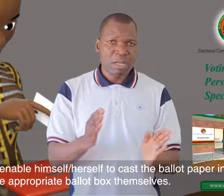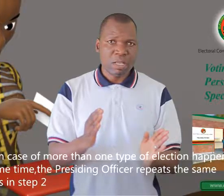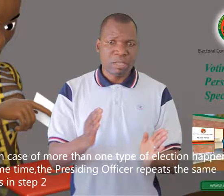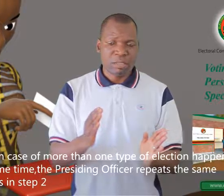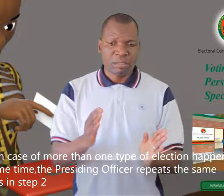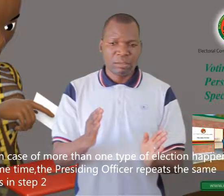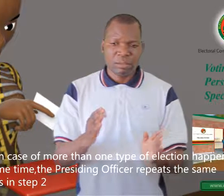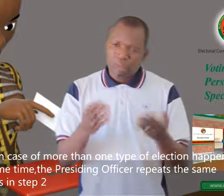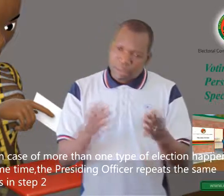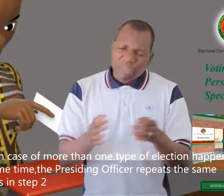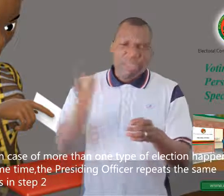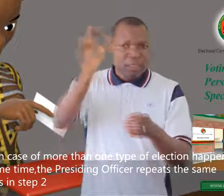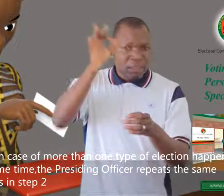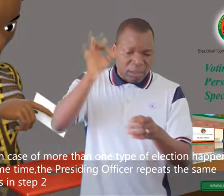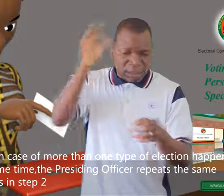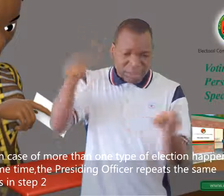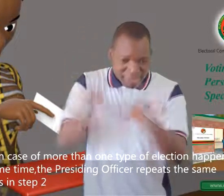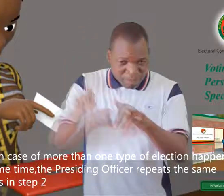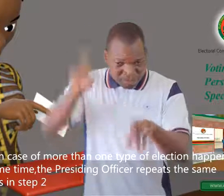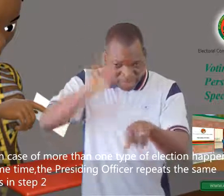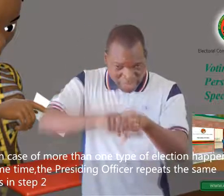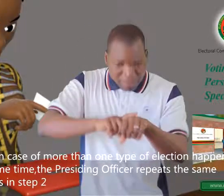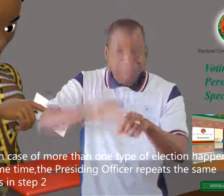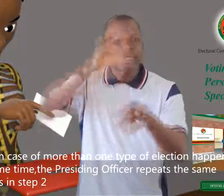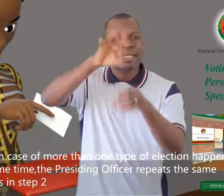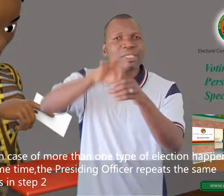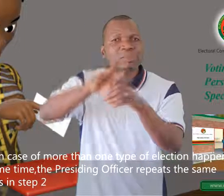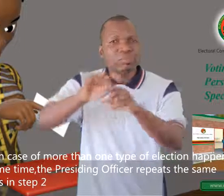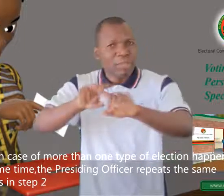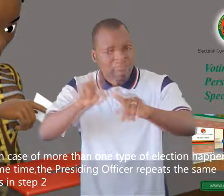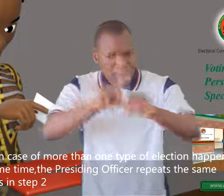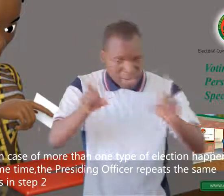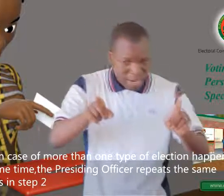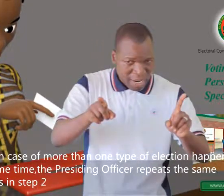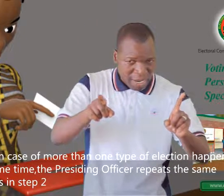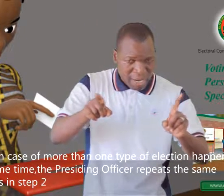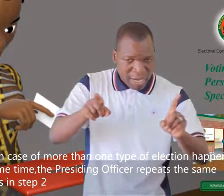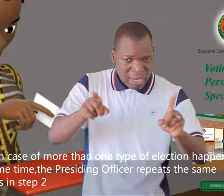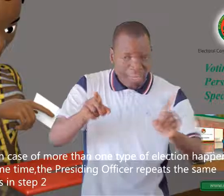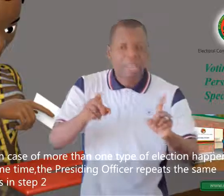Note: in case of more than one type of election happening